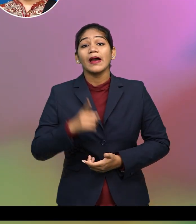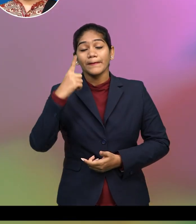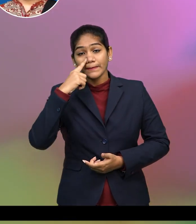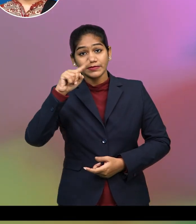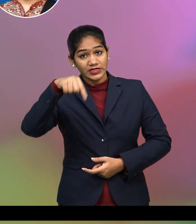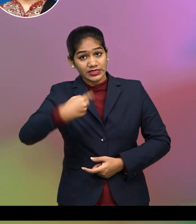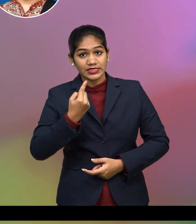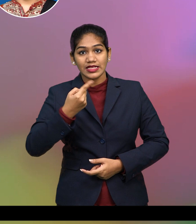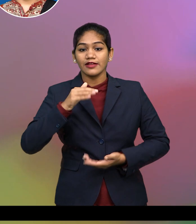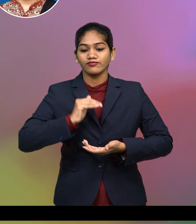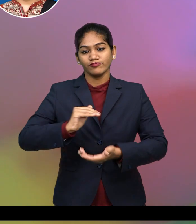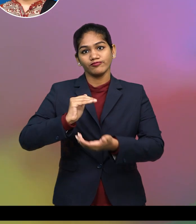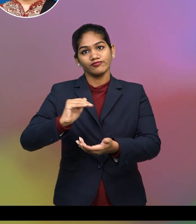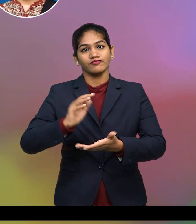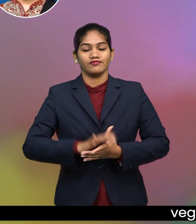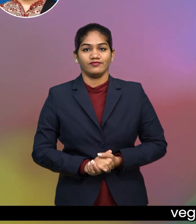and